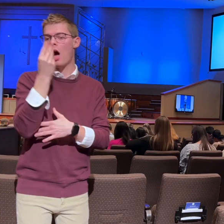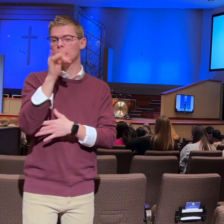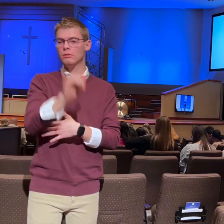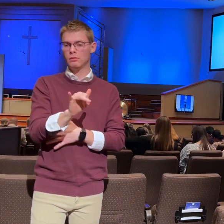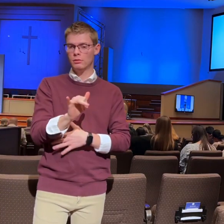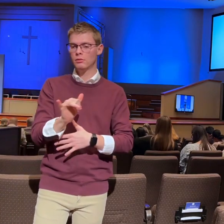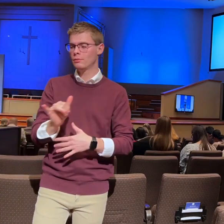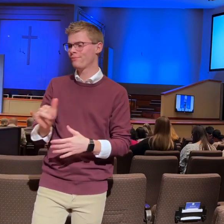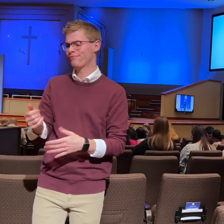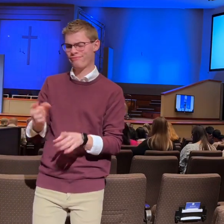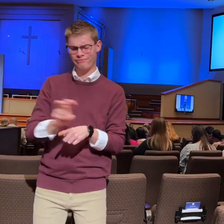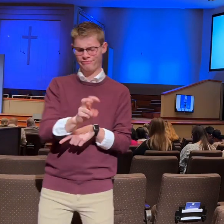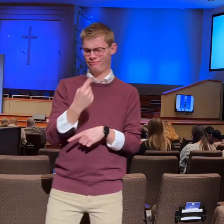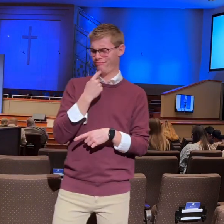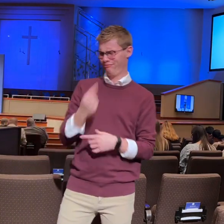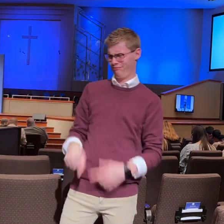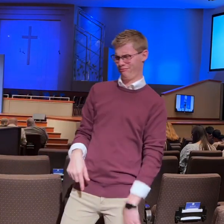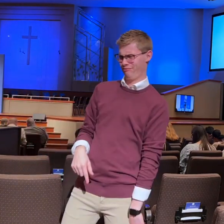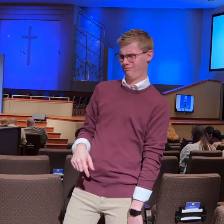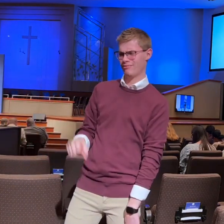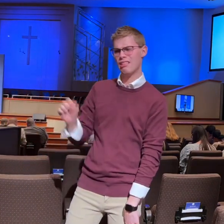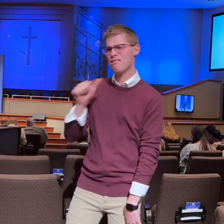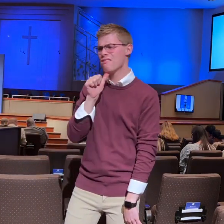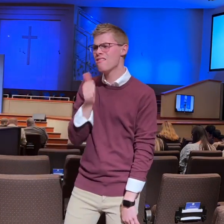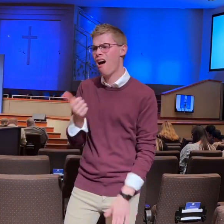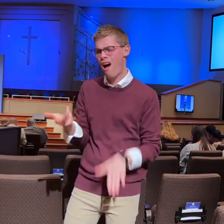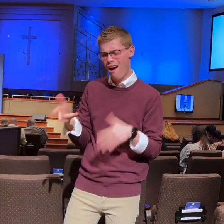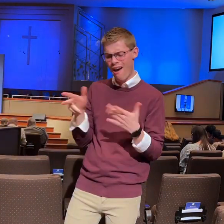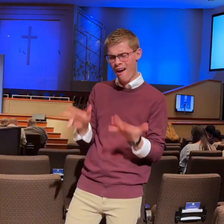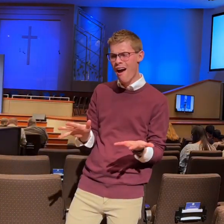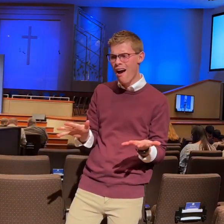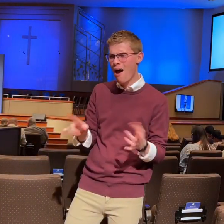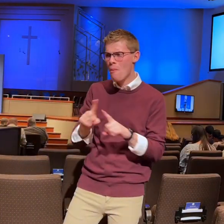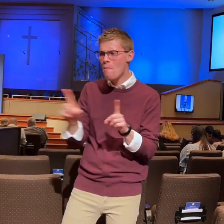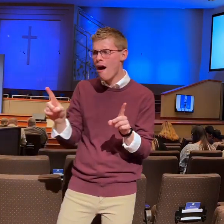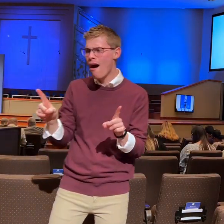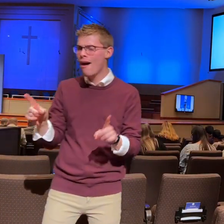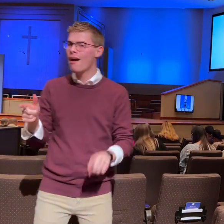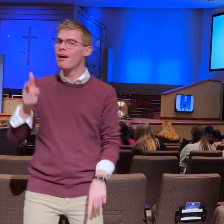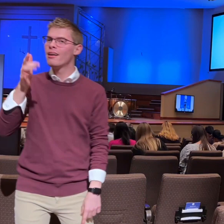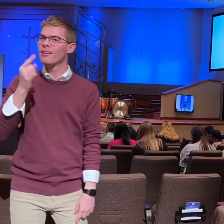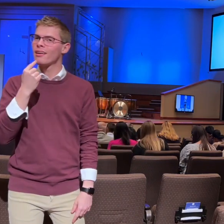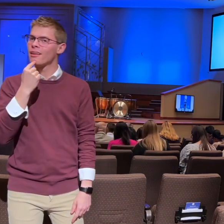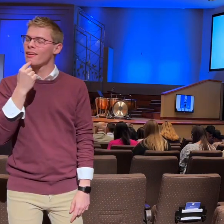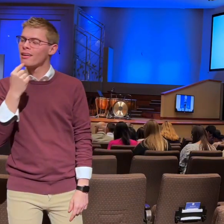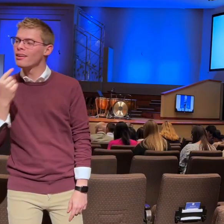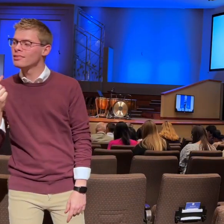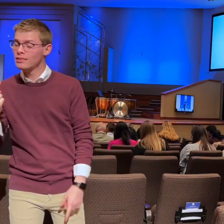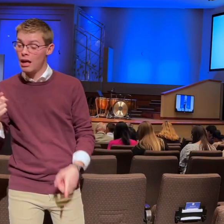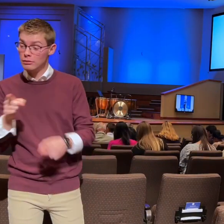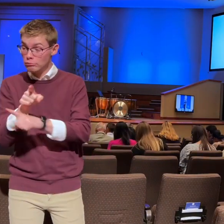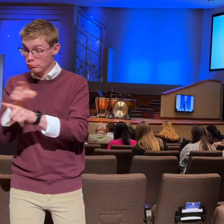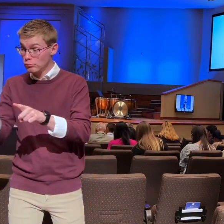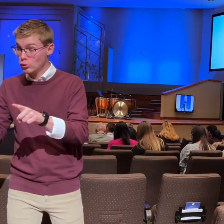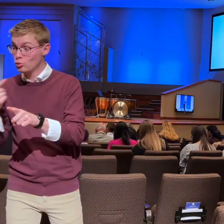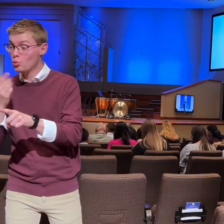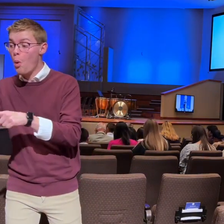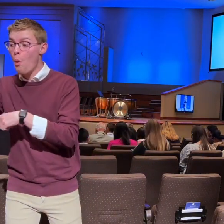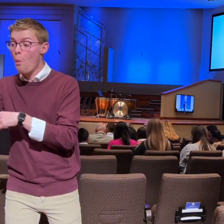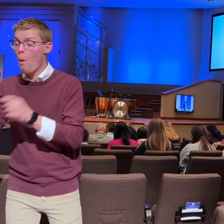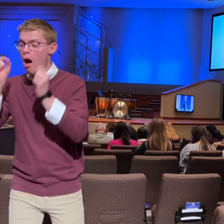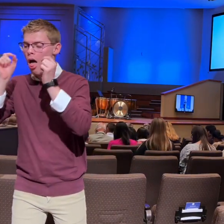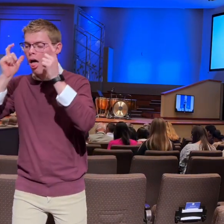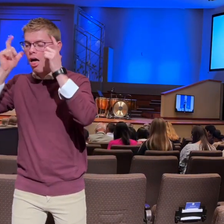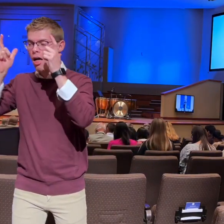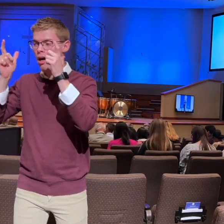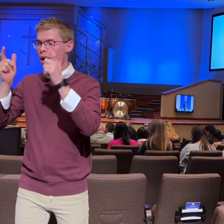surely die. For God doth know that in the day ye eat thereof, then your eyes shall be opened, and ye shall be as gods, knowing good